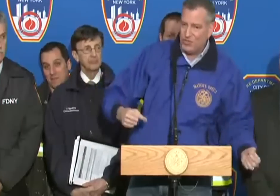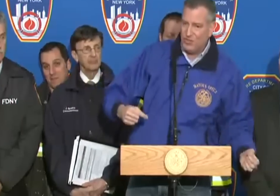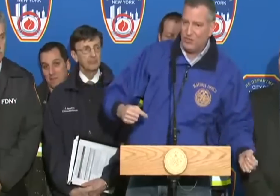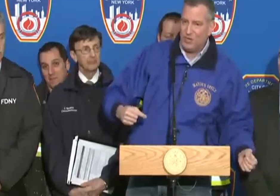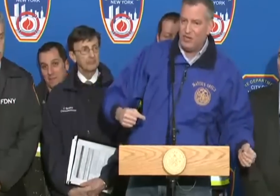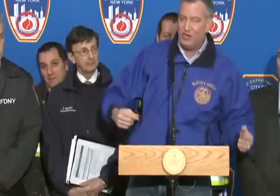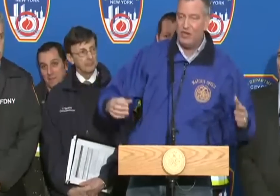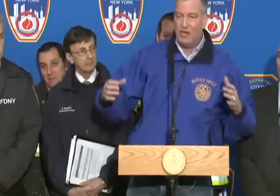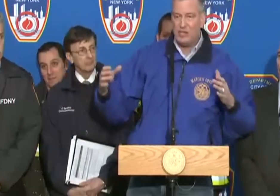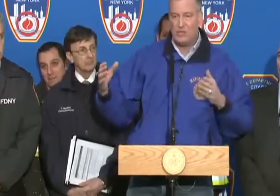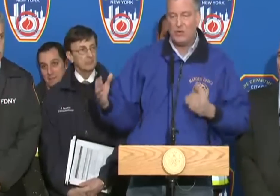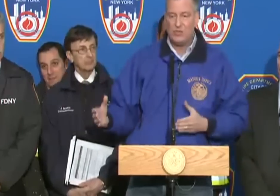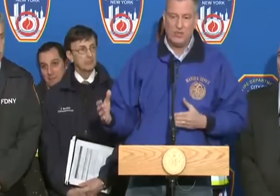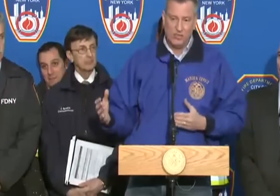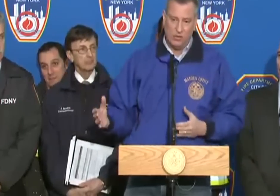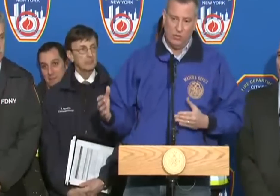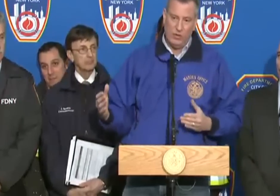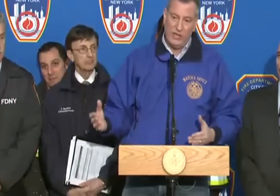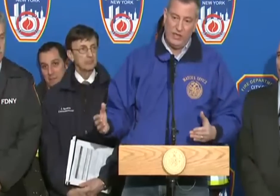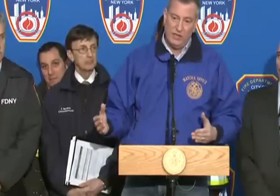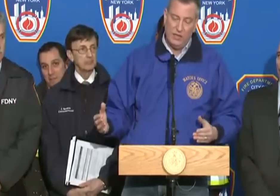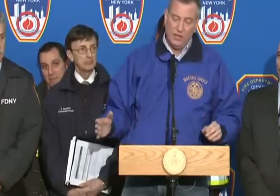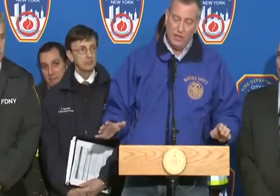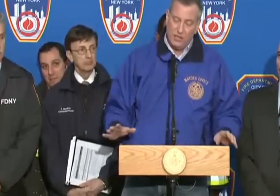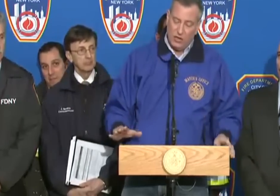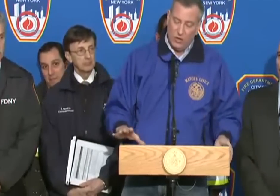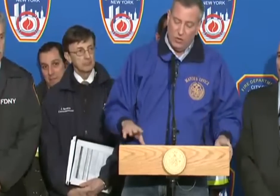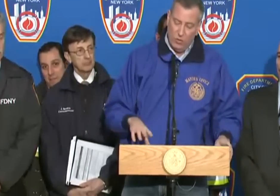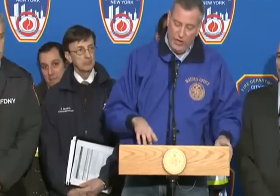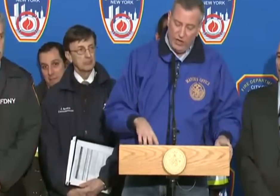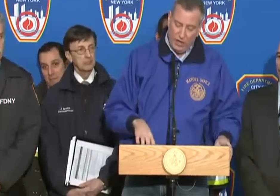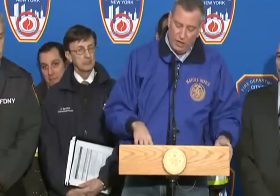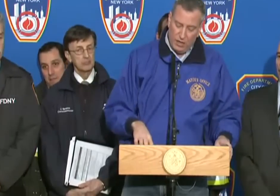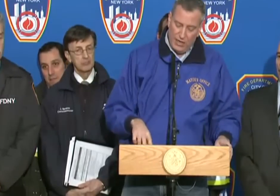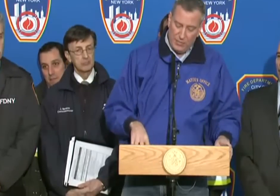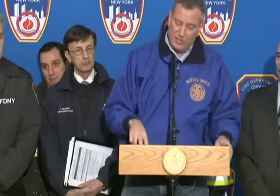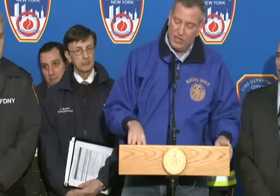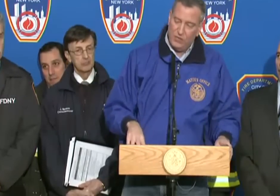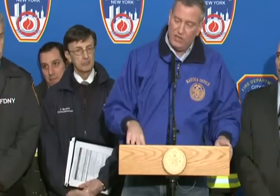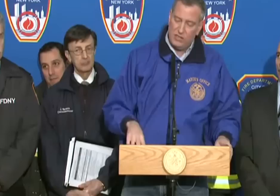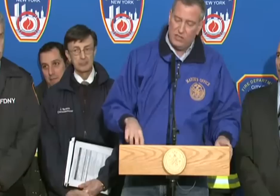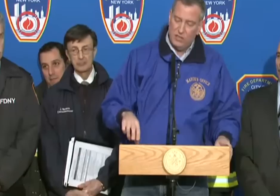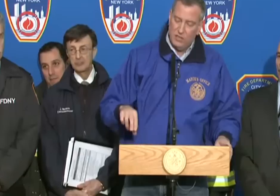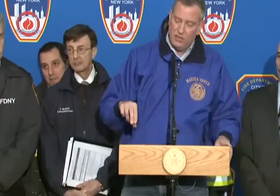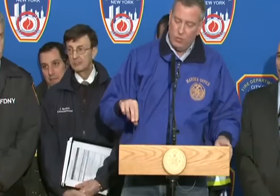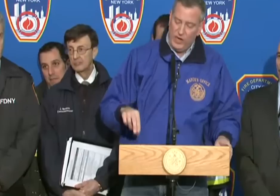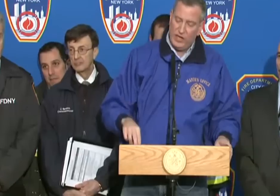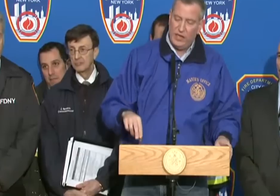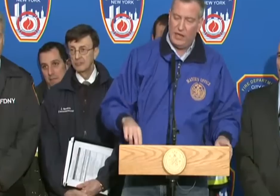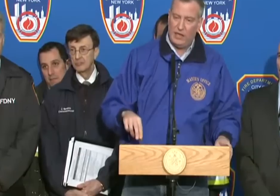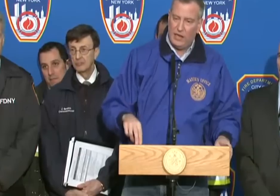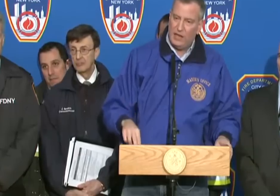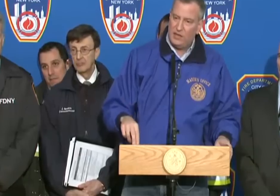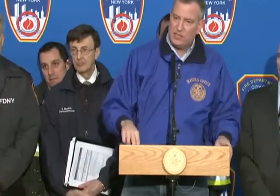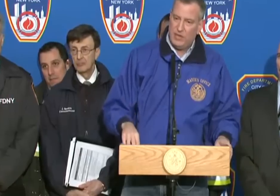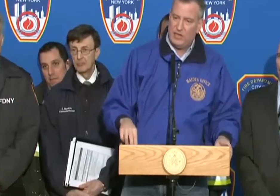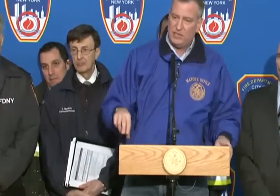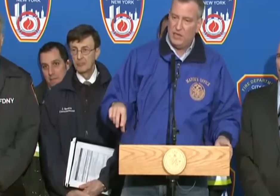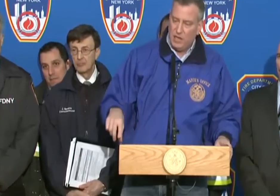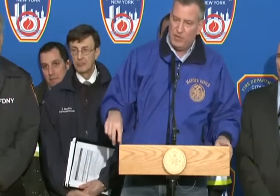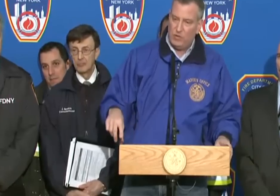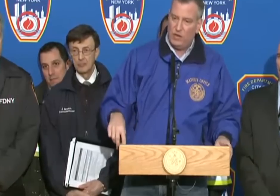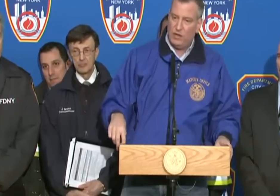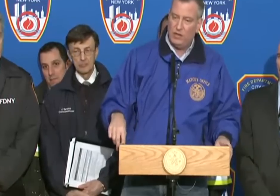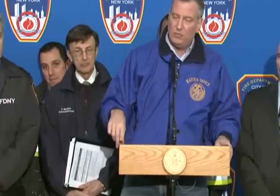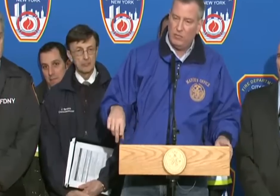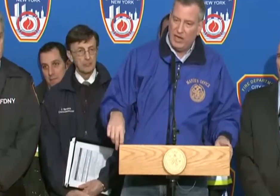a portion of the money as opposed to the total we need. So we are absolutely convinced that we can get a lot of this